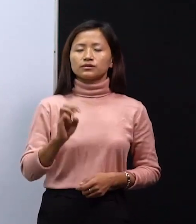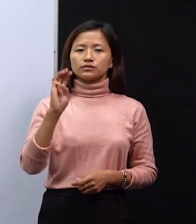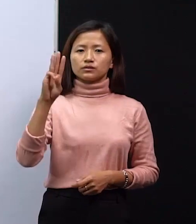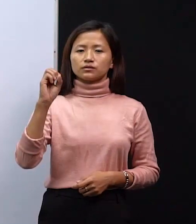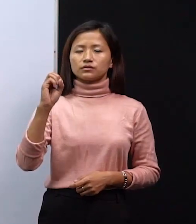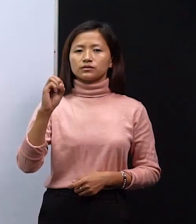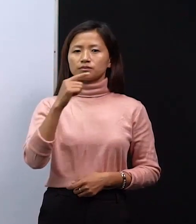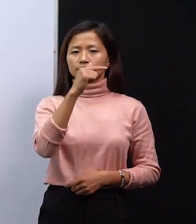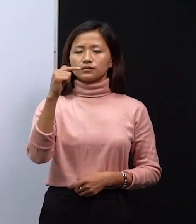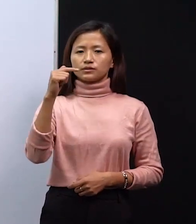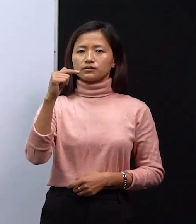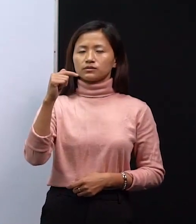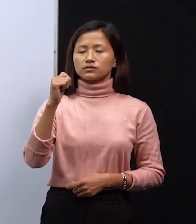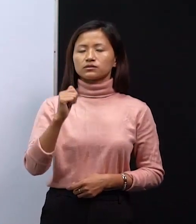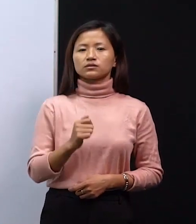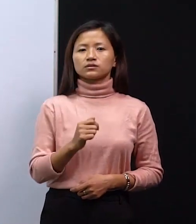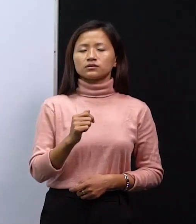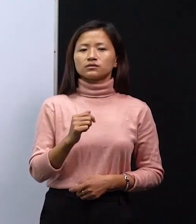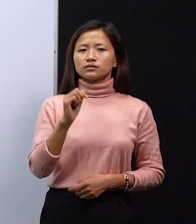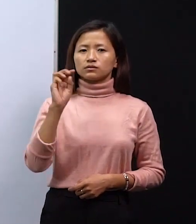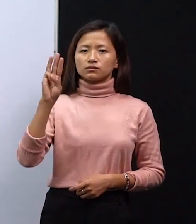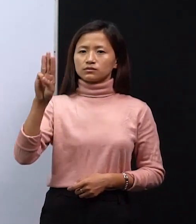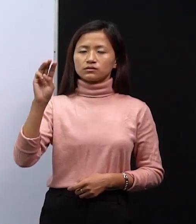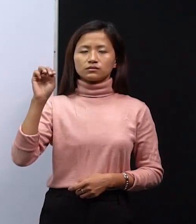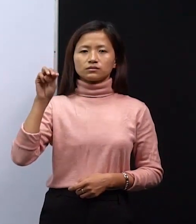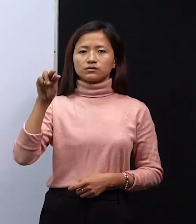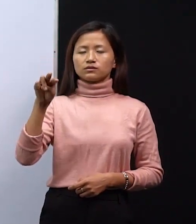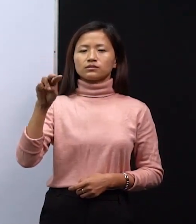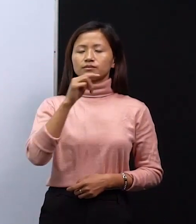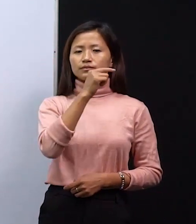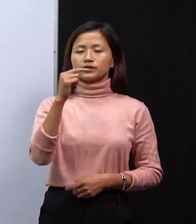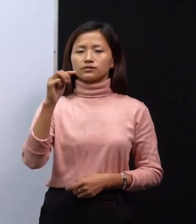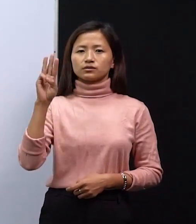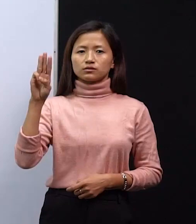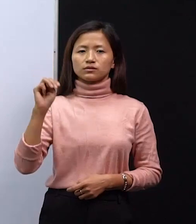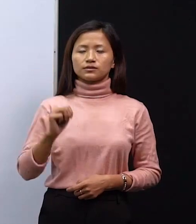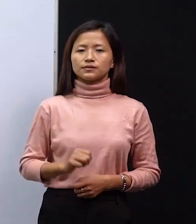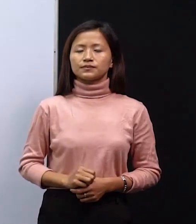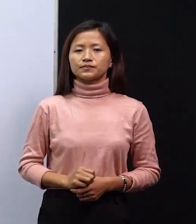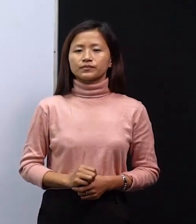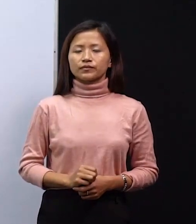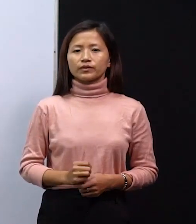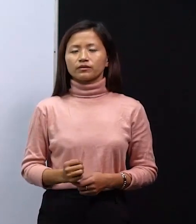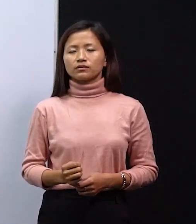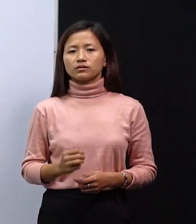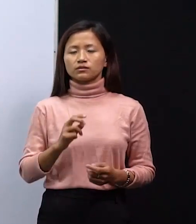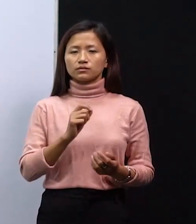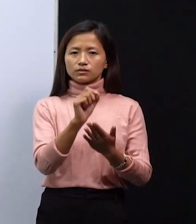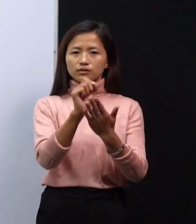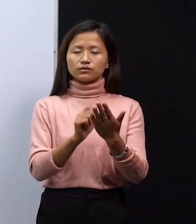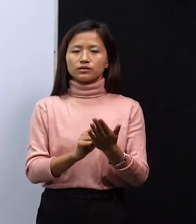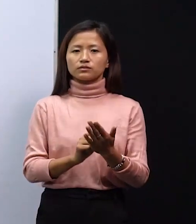300 minus 3 will give you 297 into this 303 can be written